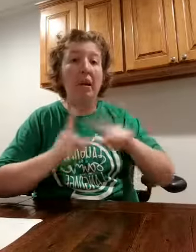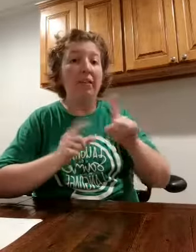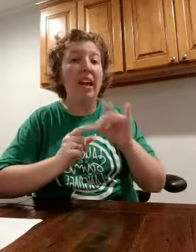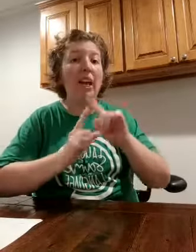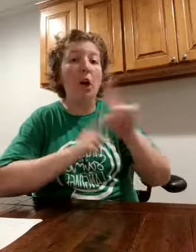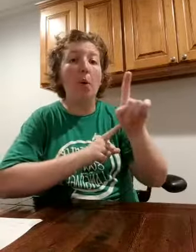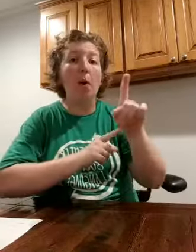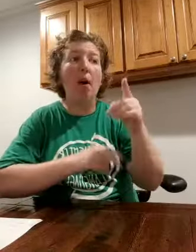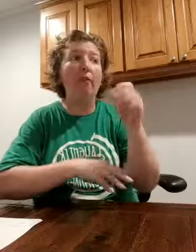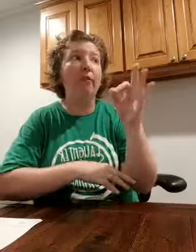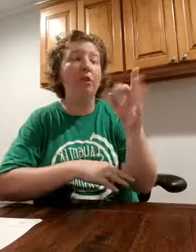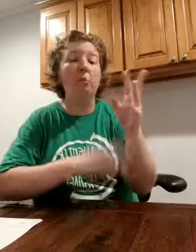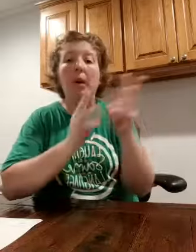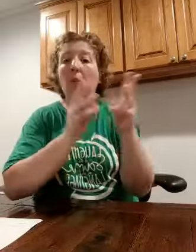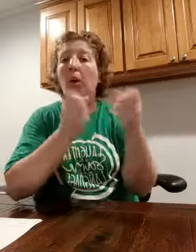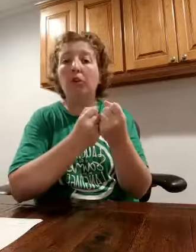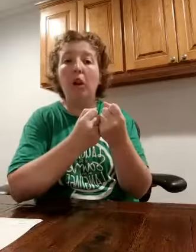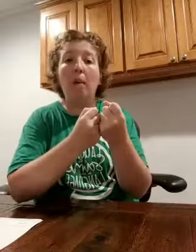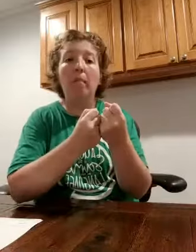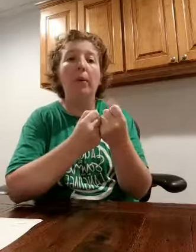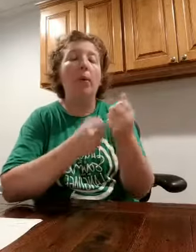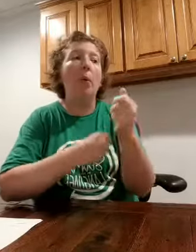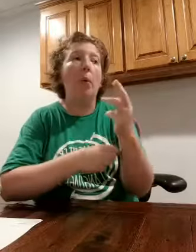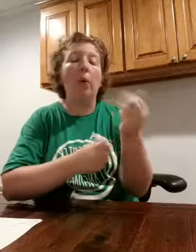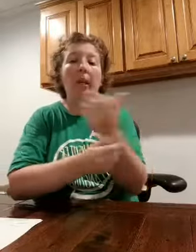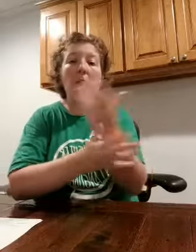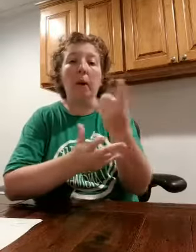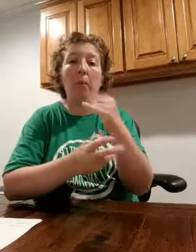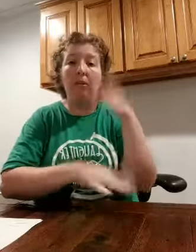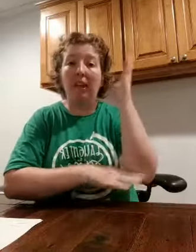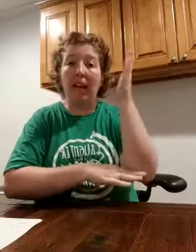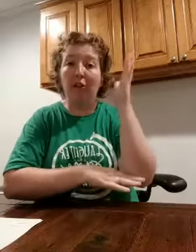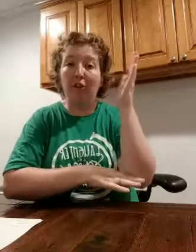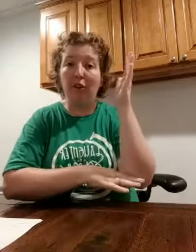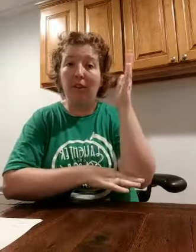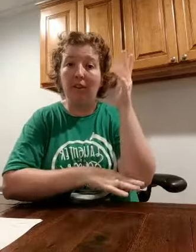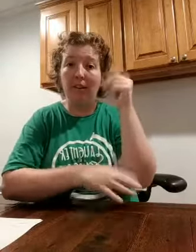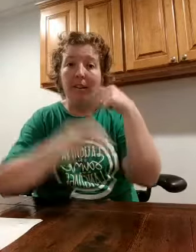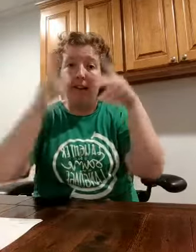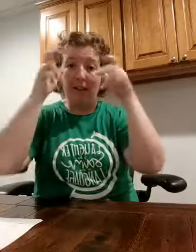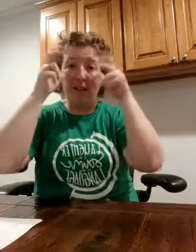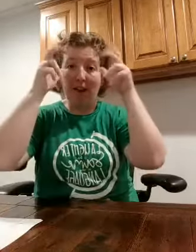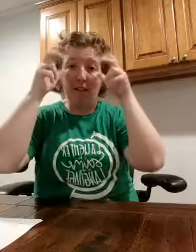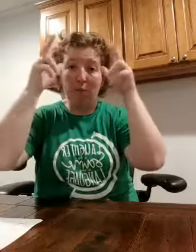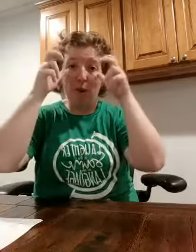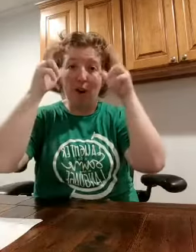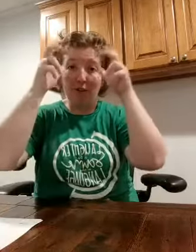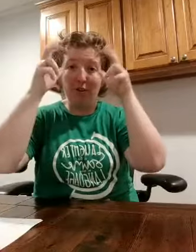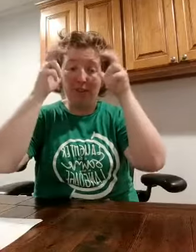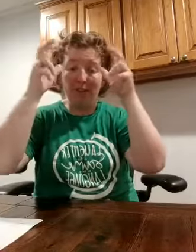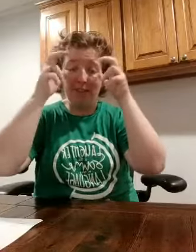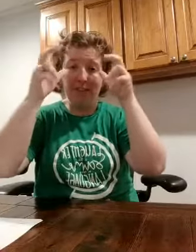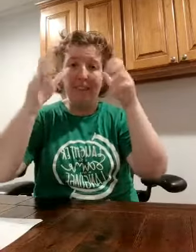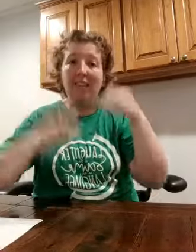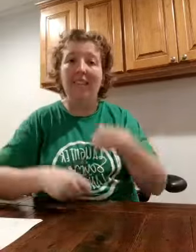they go off to a workshop or anywhere where there's a lecture and they're having to watch,